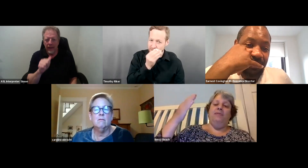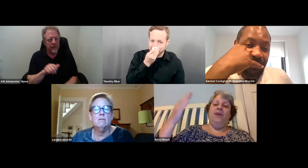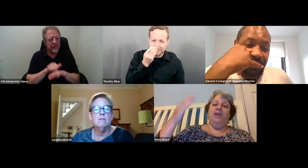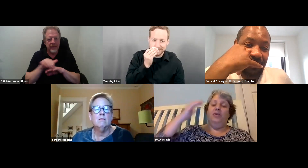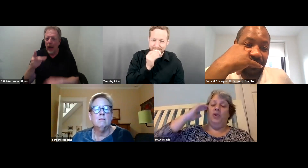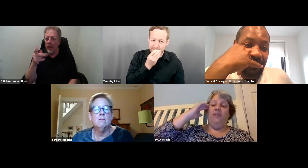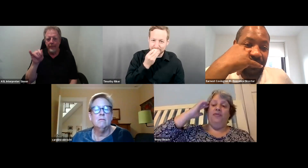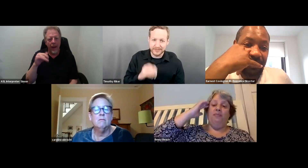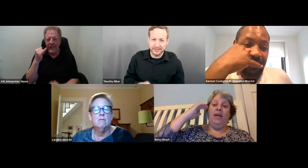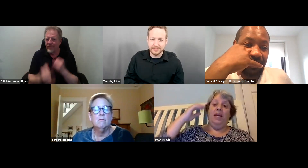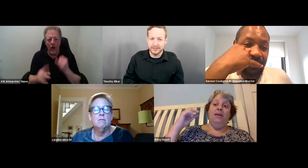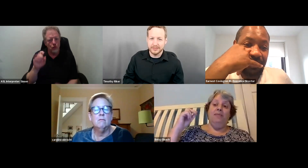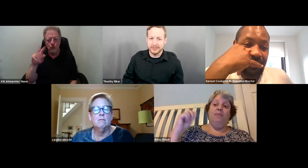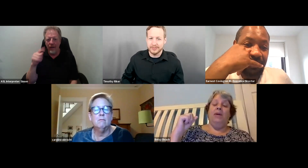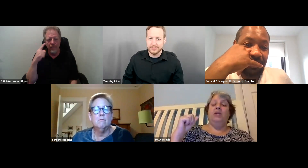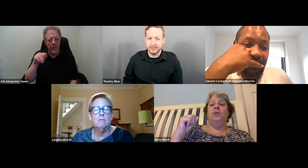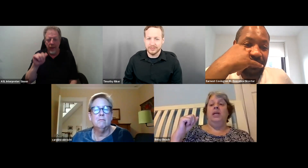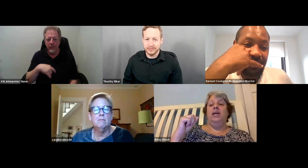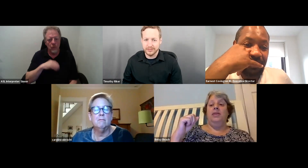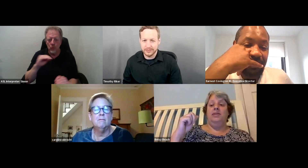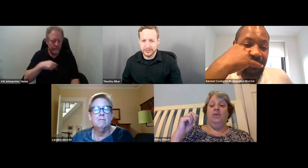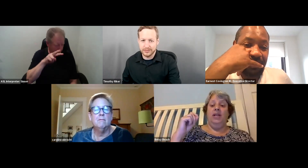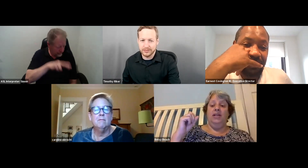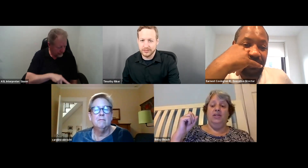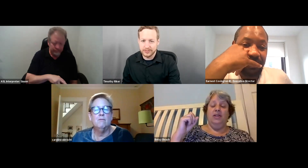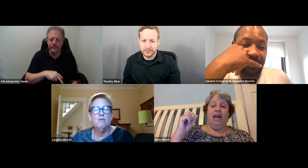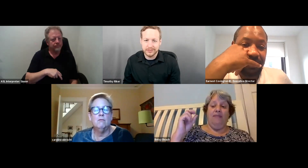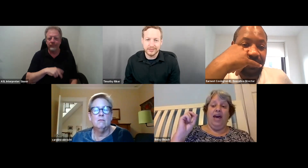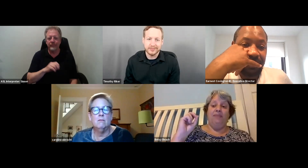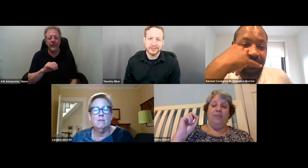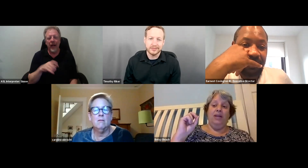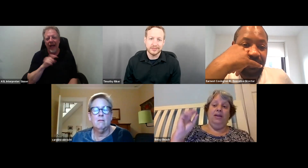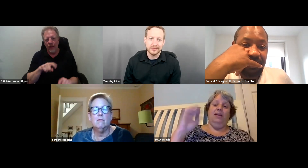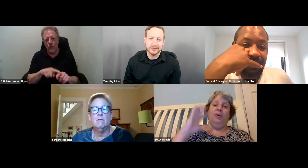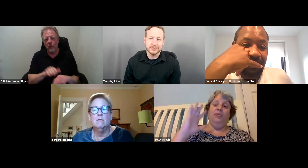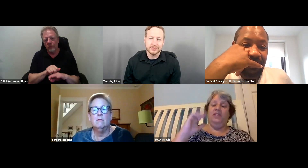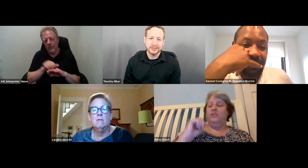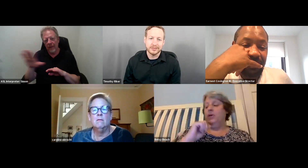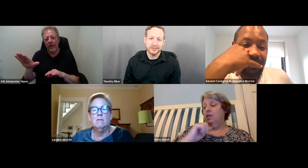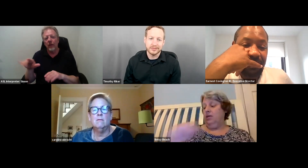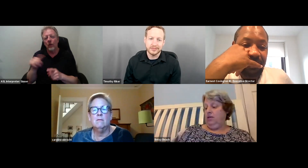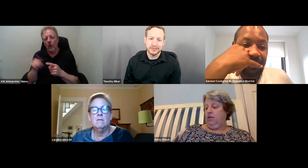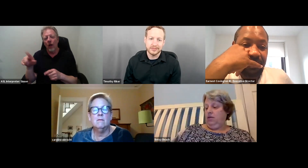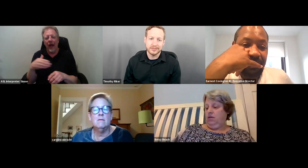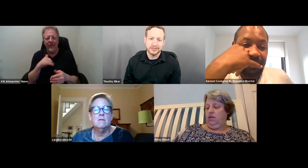Pam a final draft for May 20th. So I need to have that be approved as